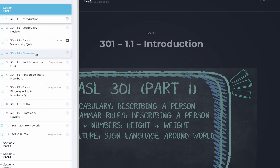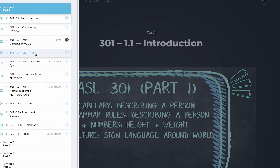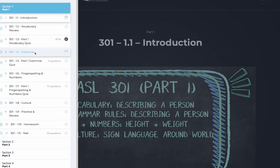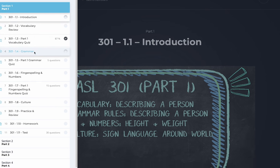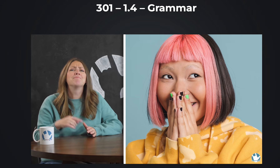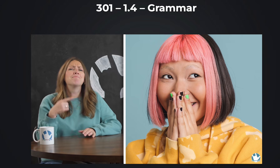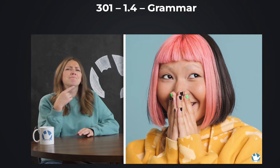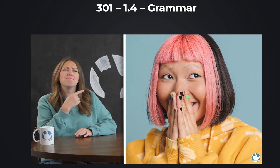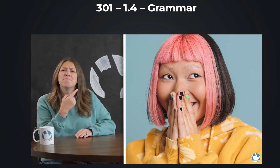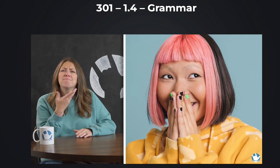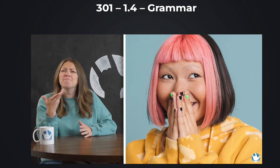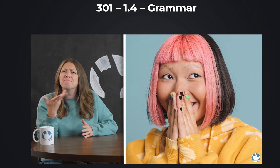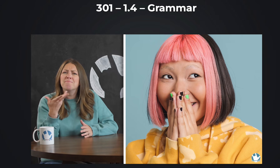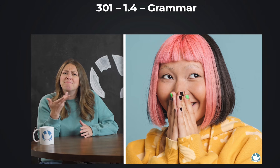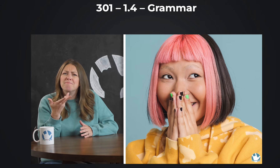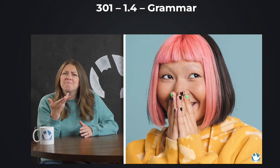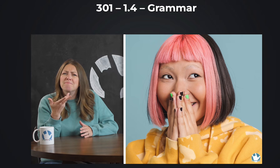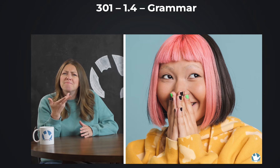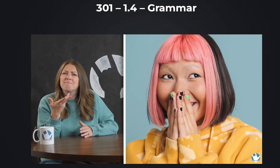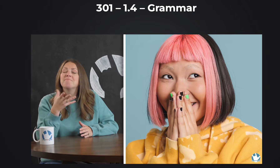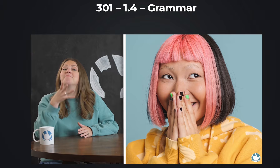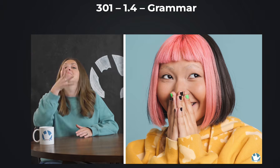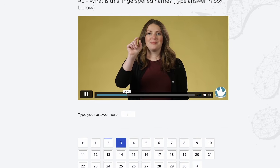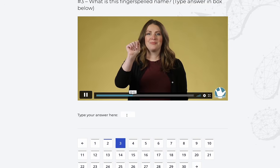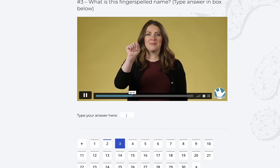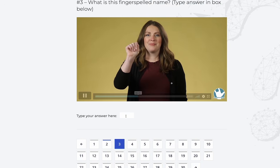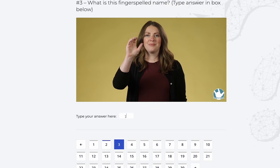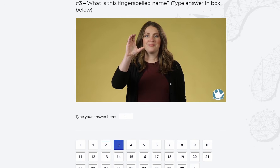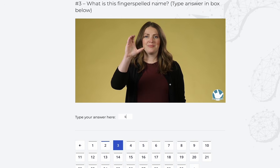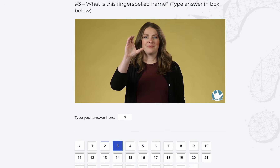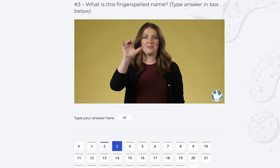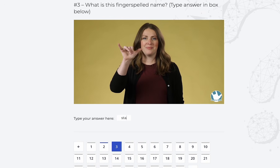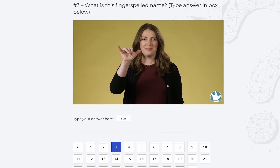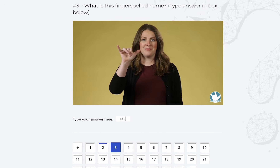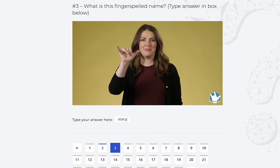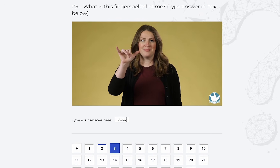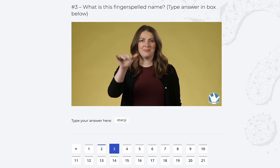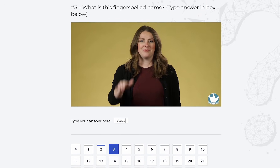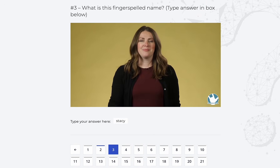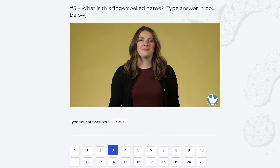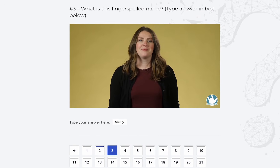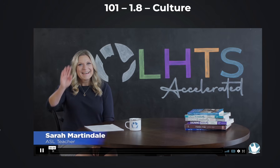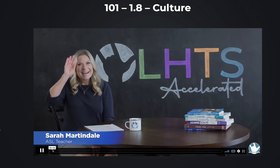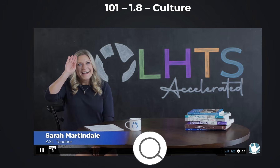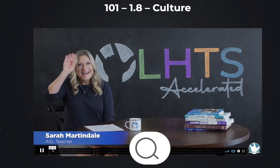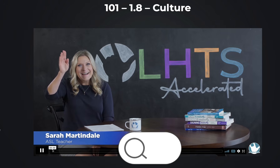our ASL 301 self-paced course that is only available within this membership. Go to